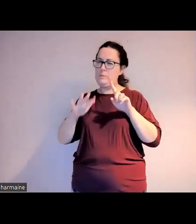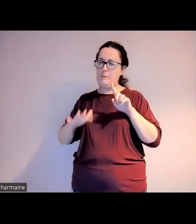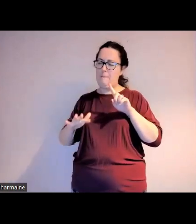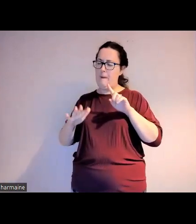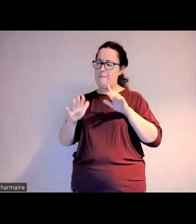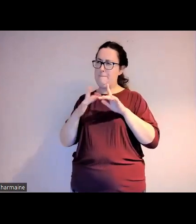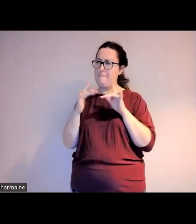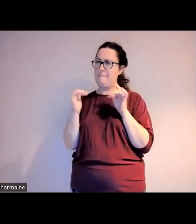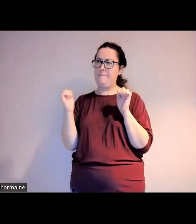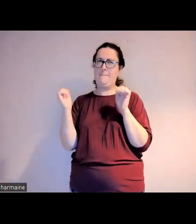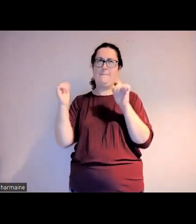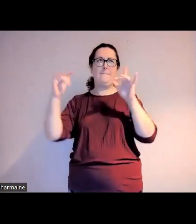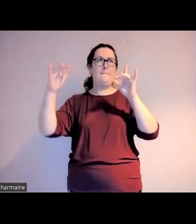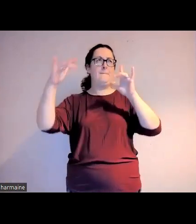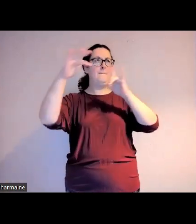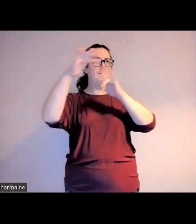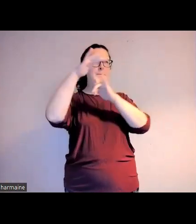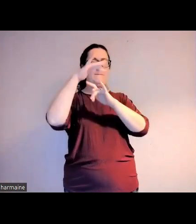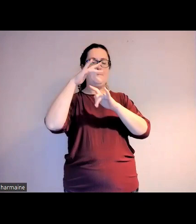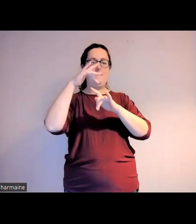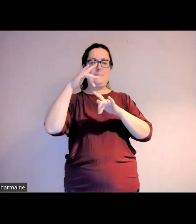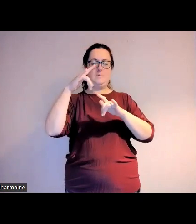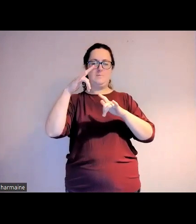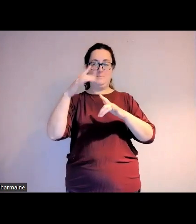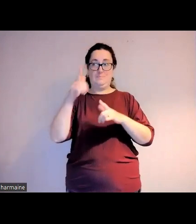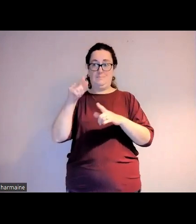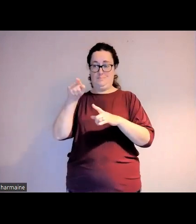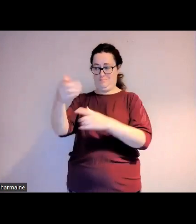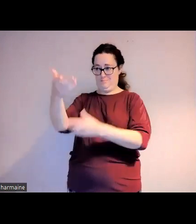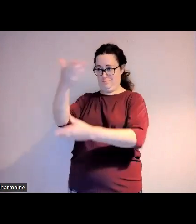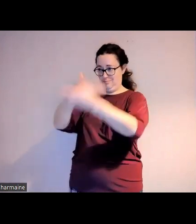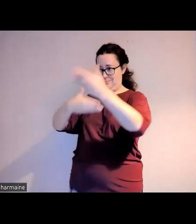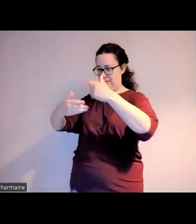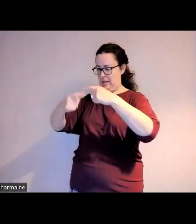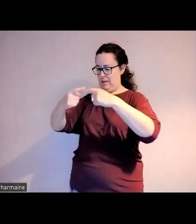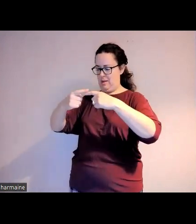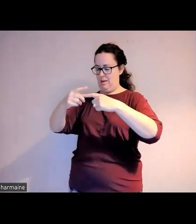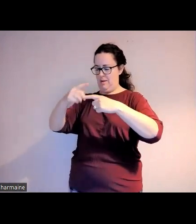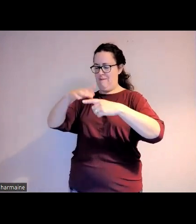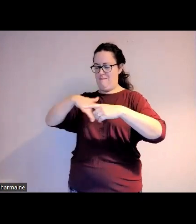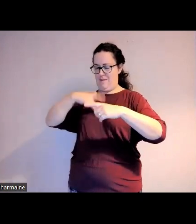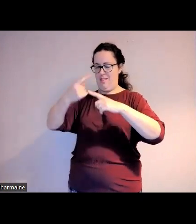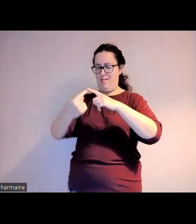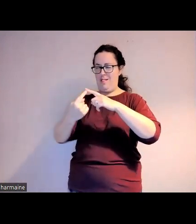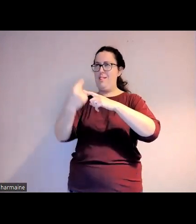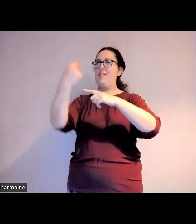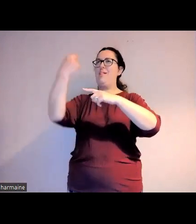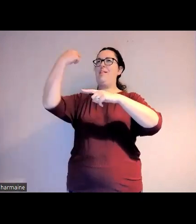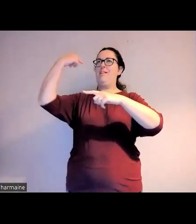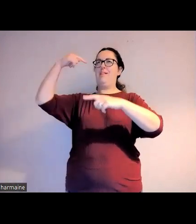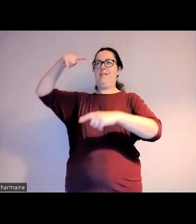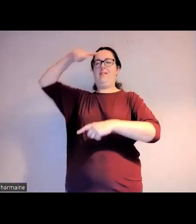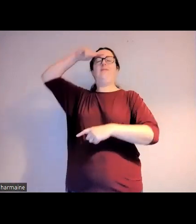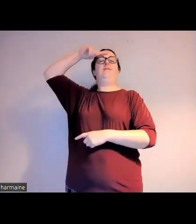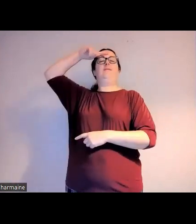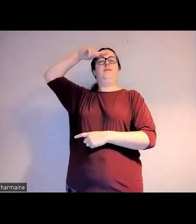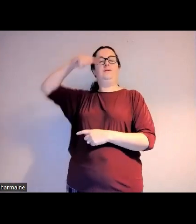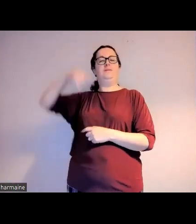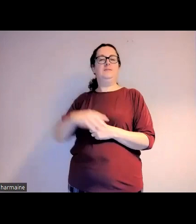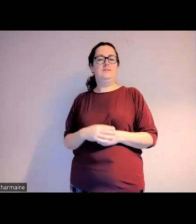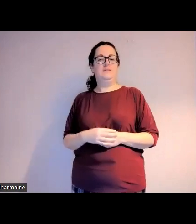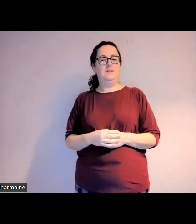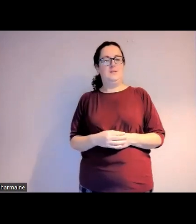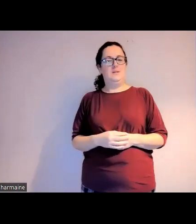chill in the air. But I was absolutely transported back to the hot days of summer, brilliantly, and I loved